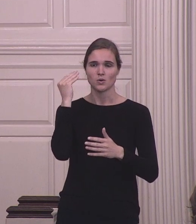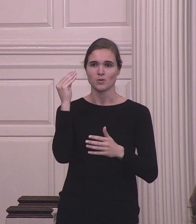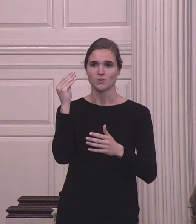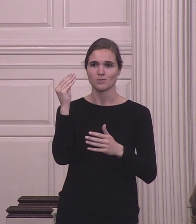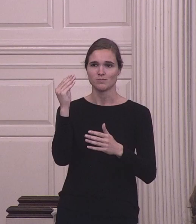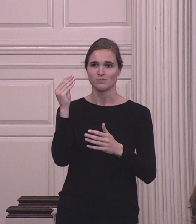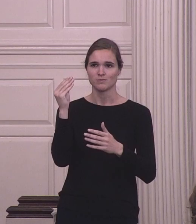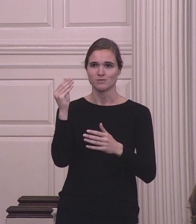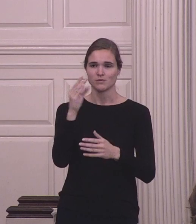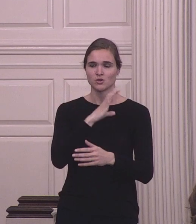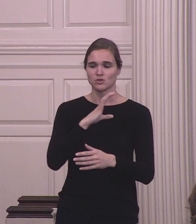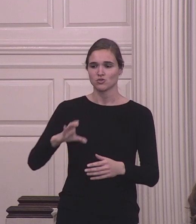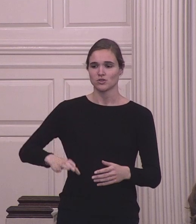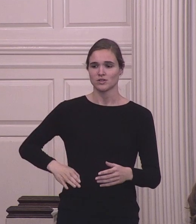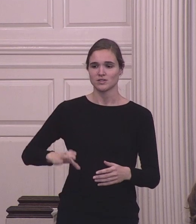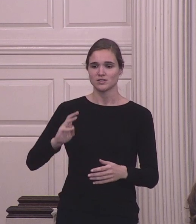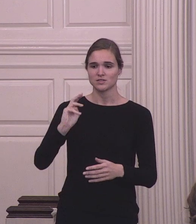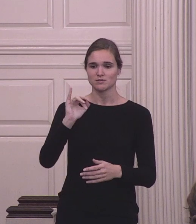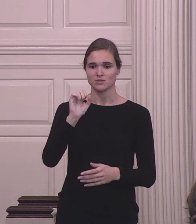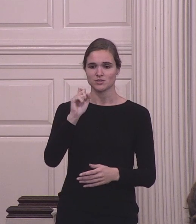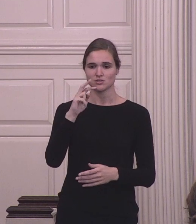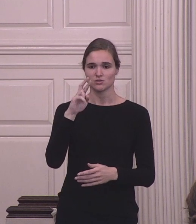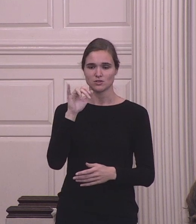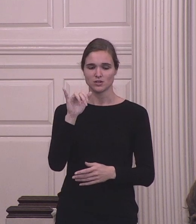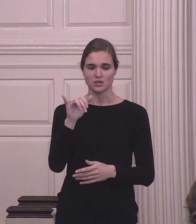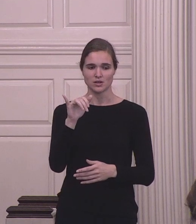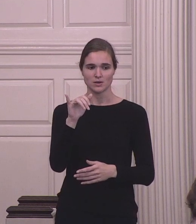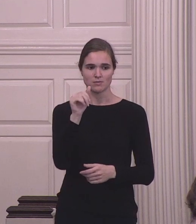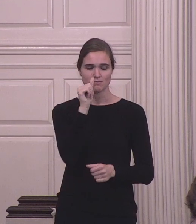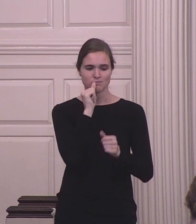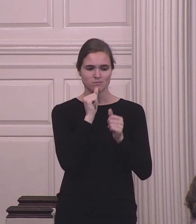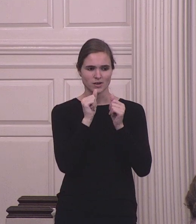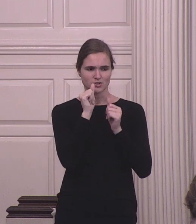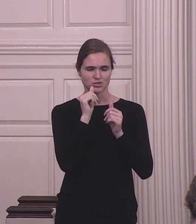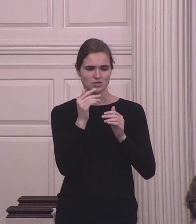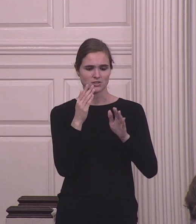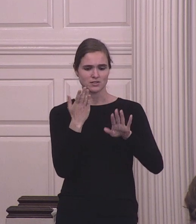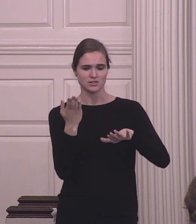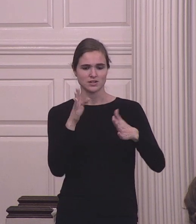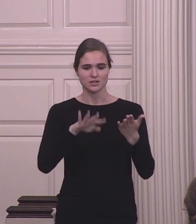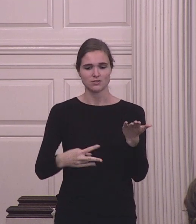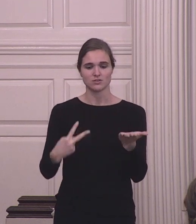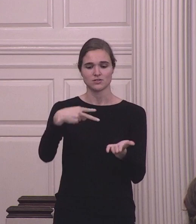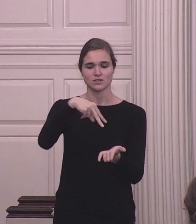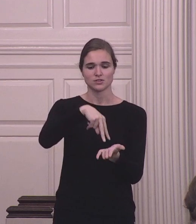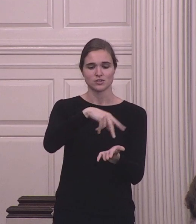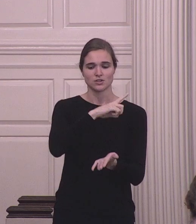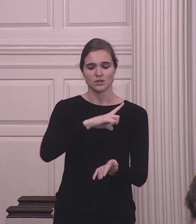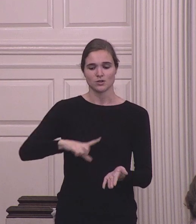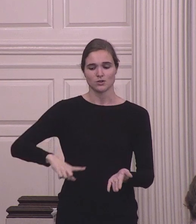passion, death, and resurrection. We pray to the Lord.